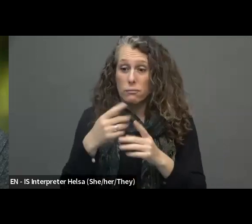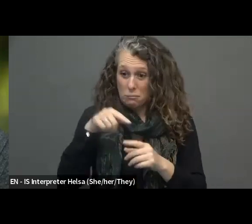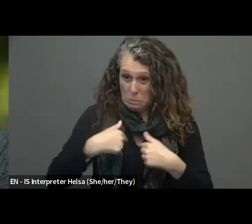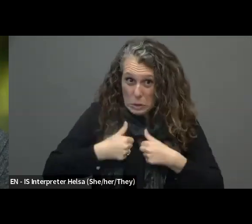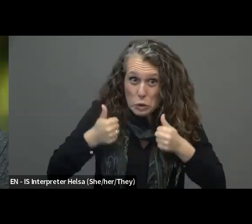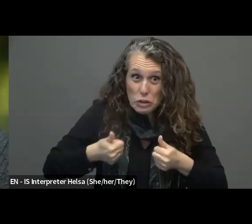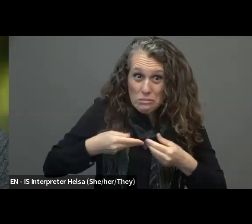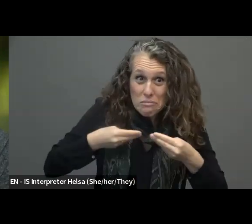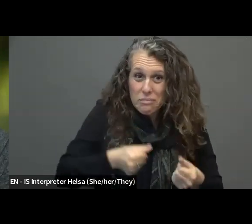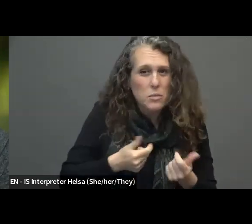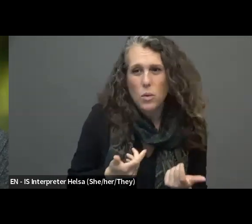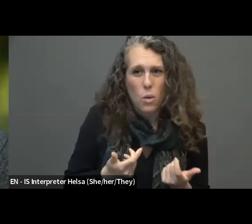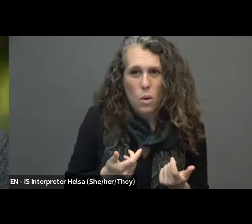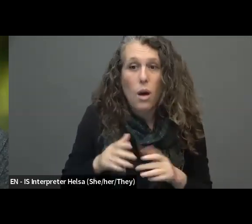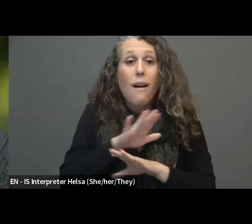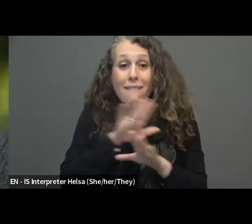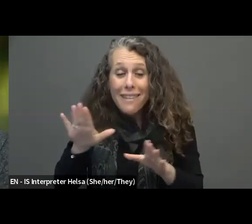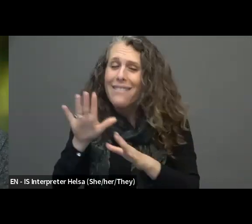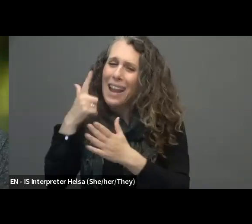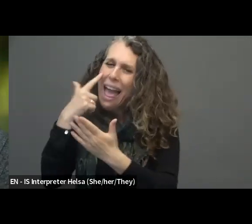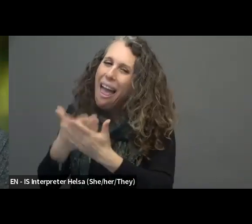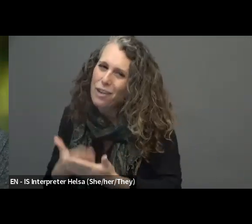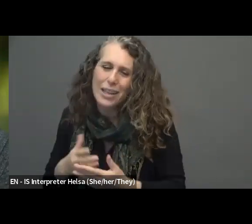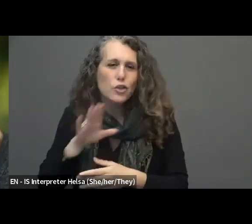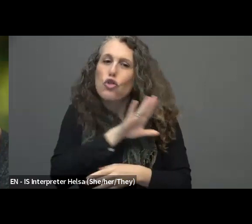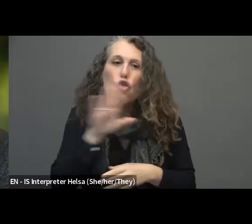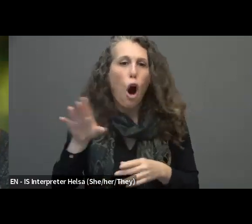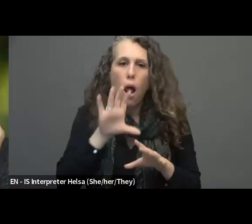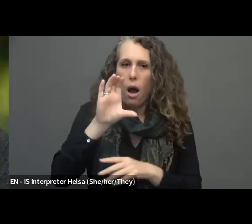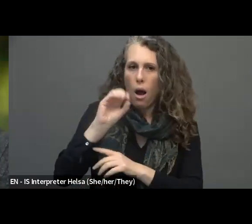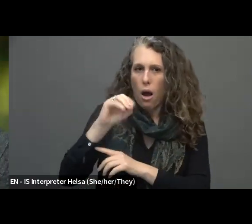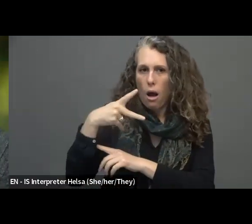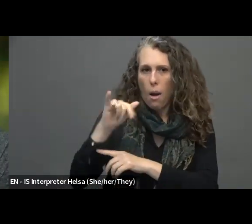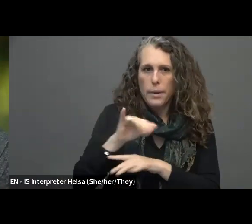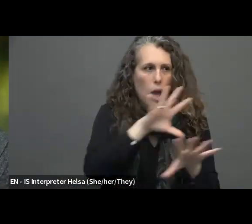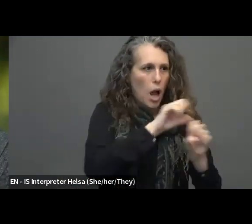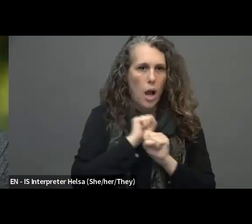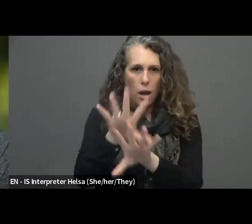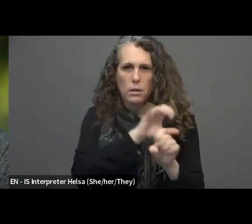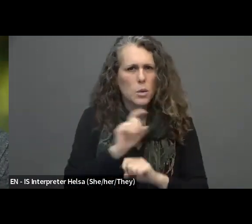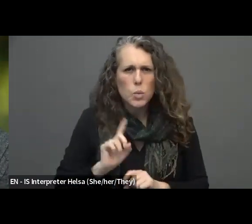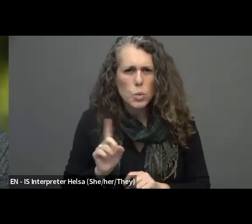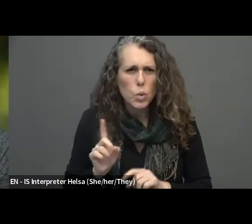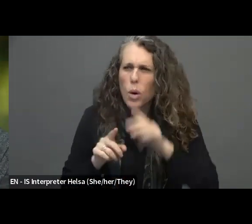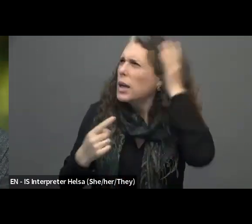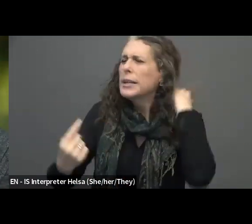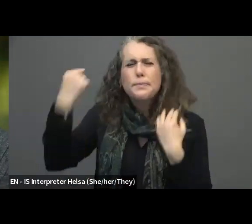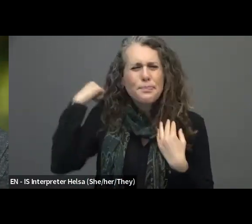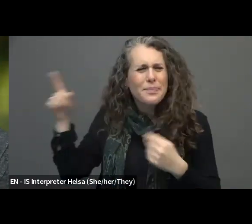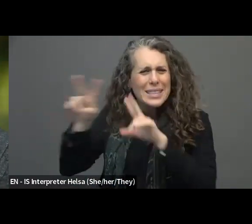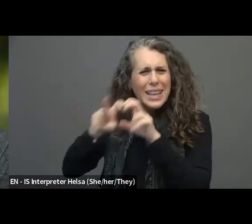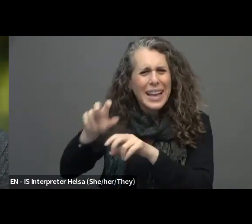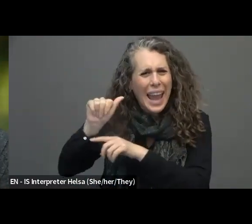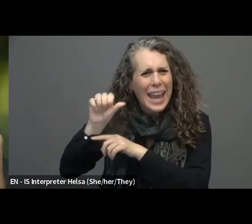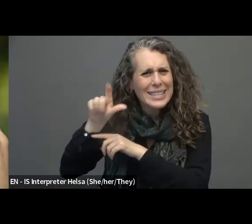indicating that it's not just parroting something, because you see difference. There's a study for ASL, I think it definitely shows that there